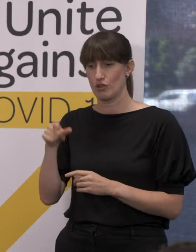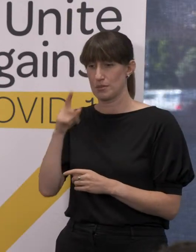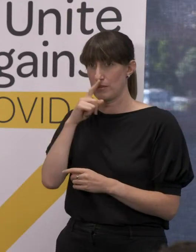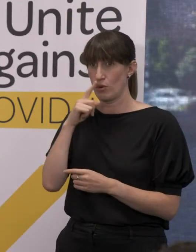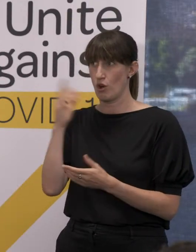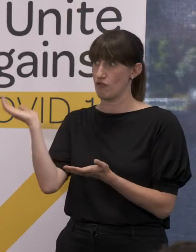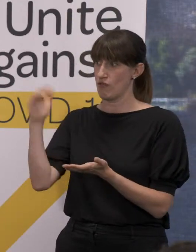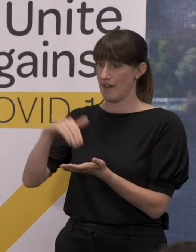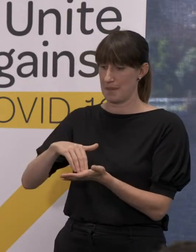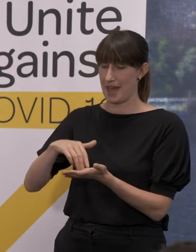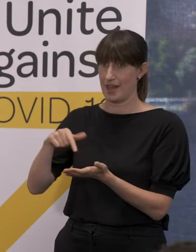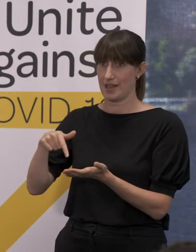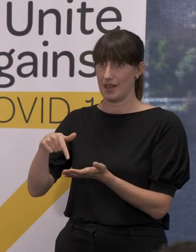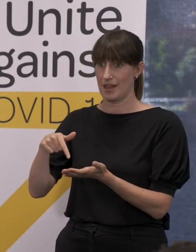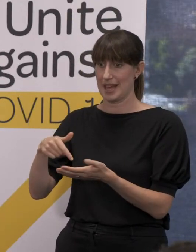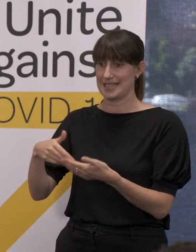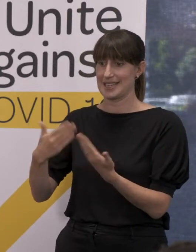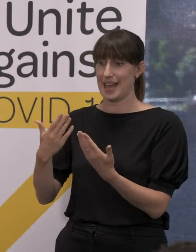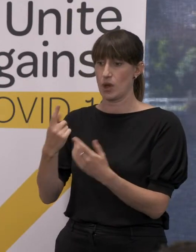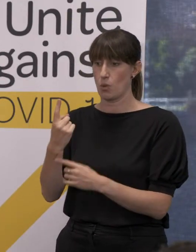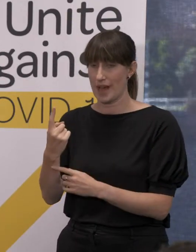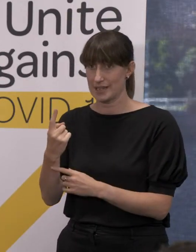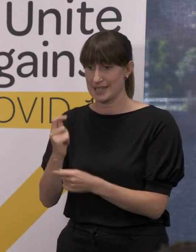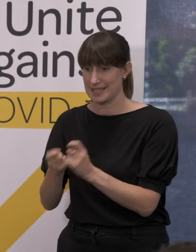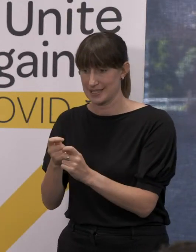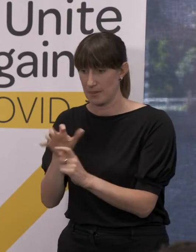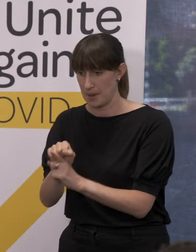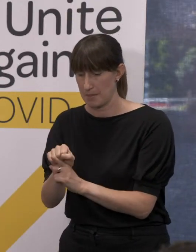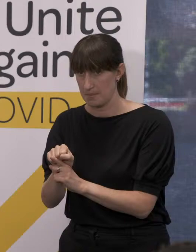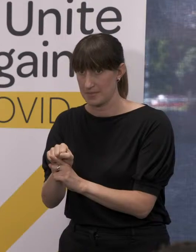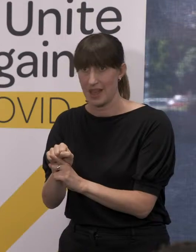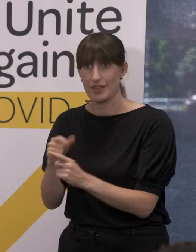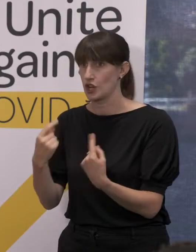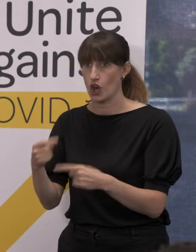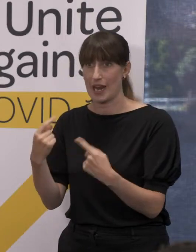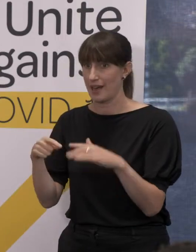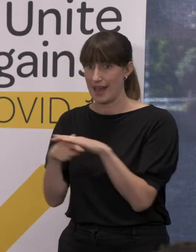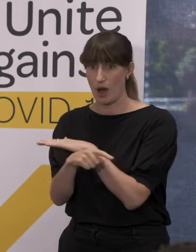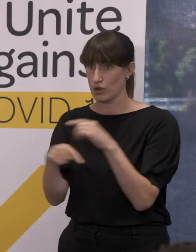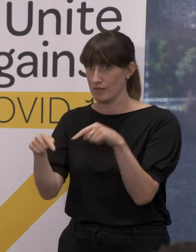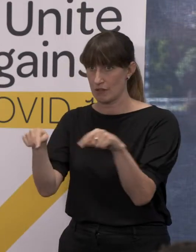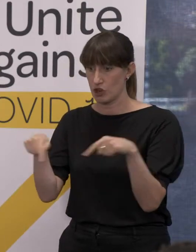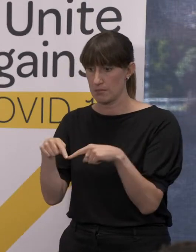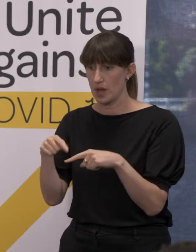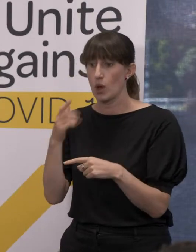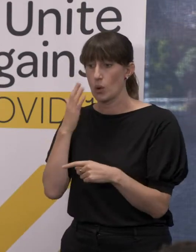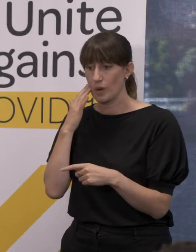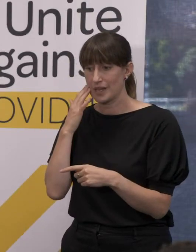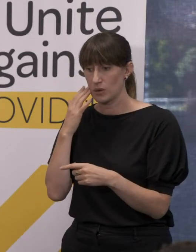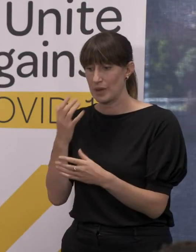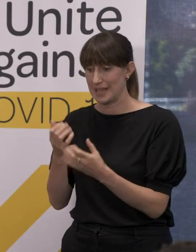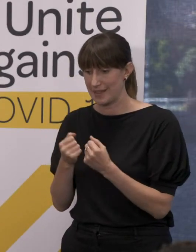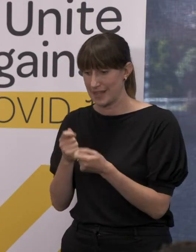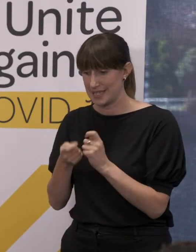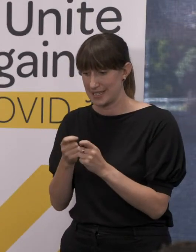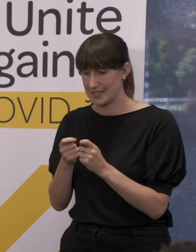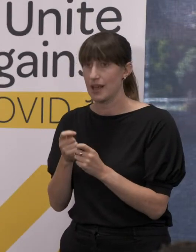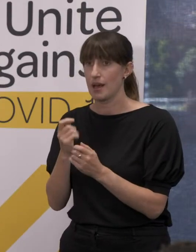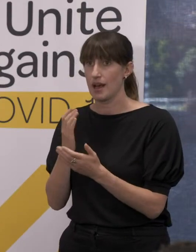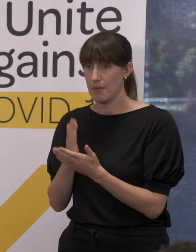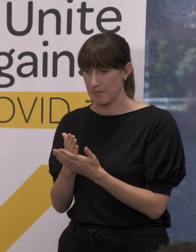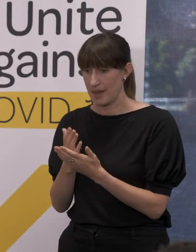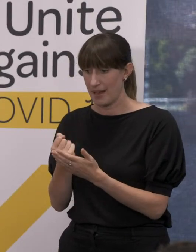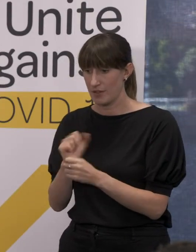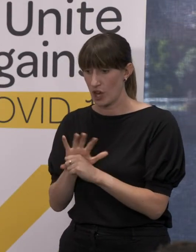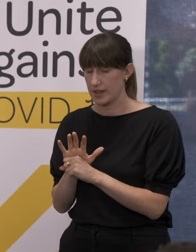01. They're not allowed out of their rooms until the test result comes back, and when it does come back, they're transferred to the quarantine facility. So there's